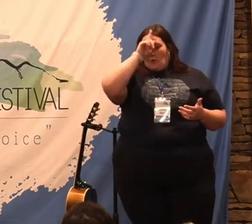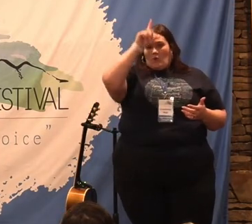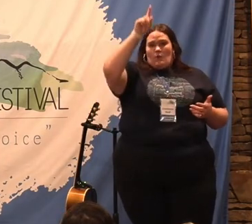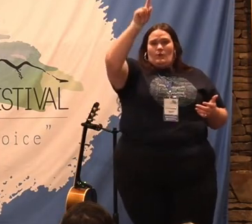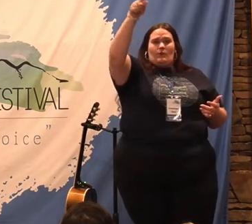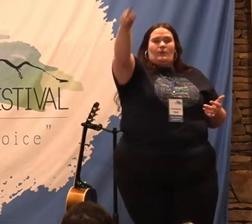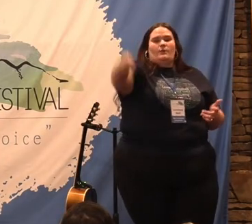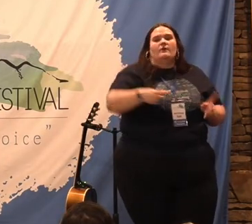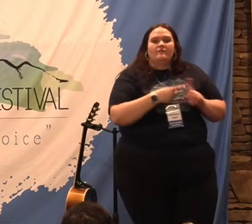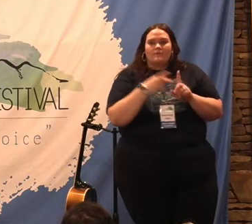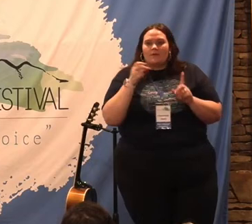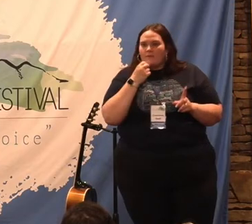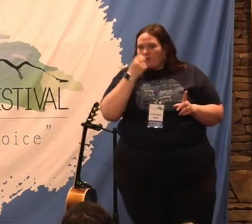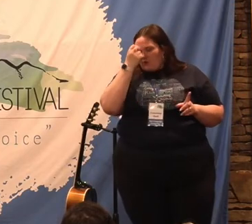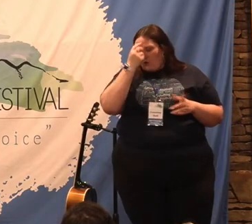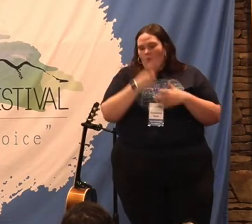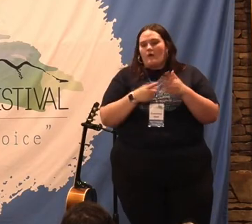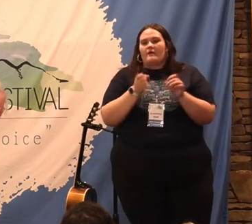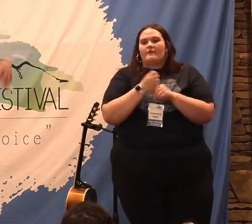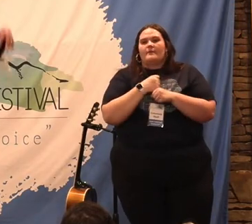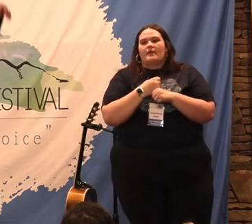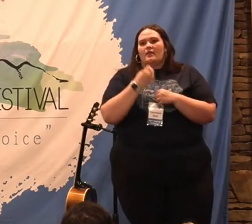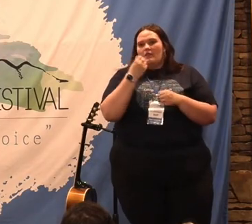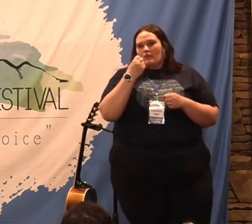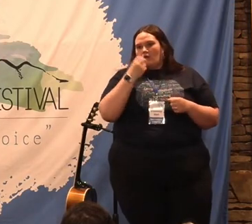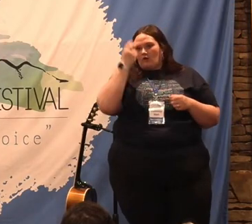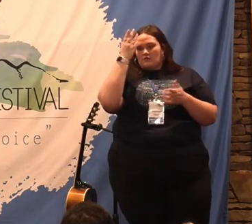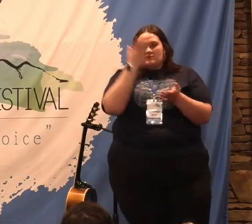into what had caused the goat to stop in the first place.